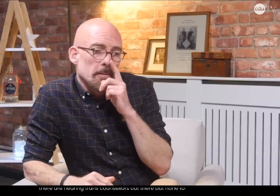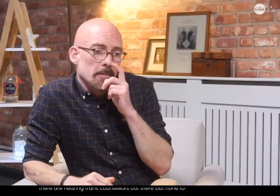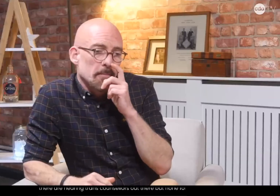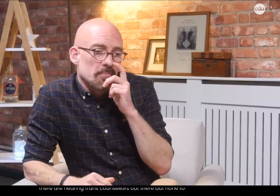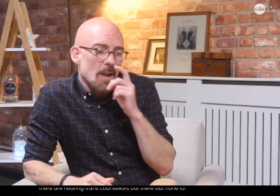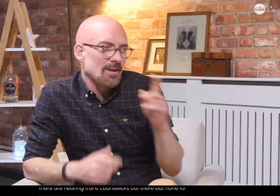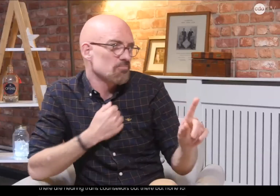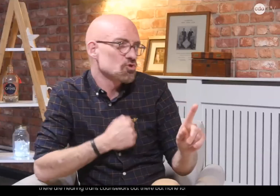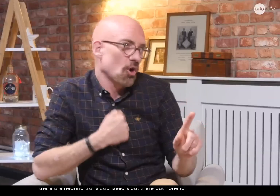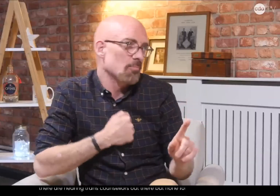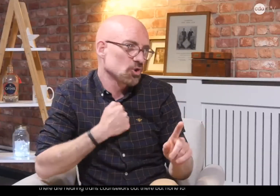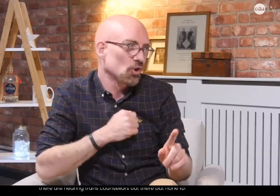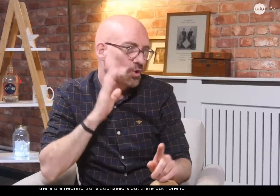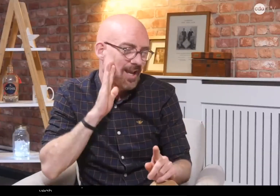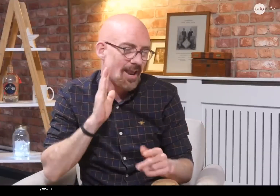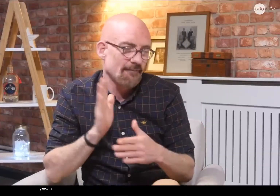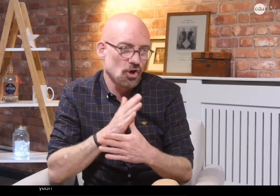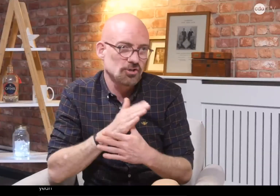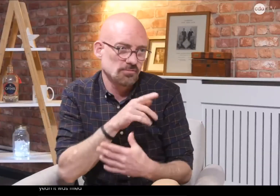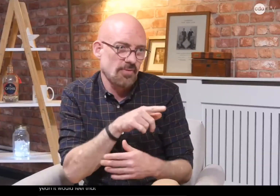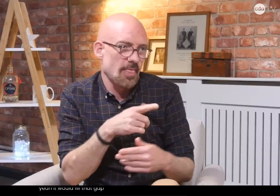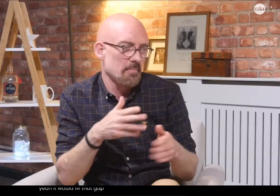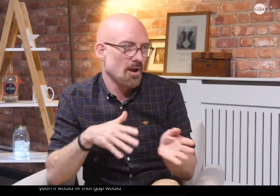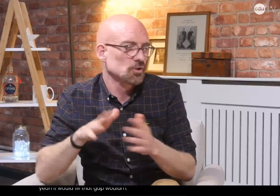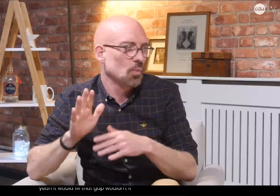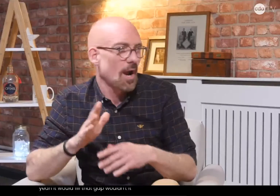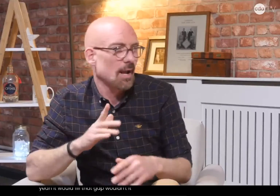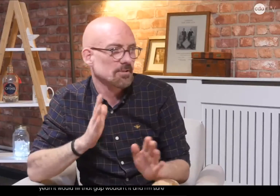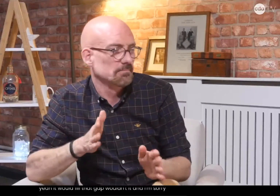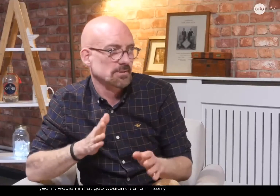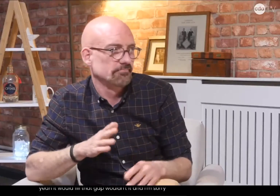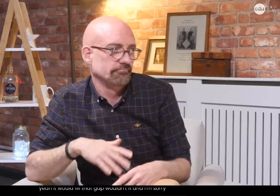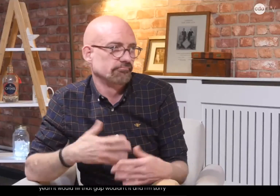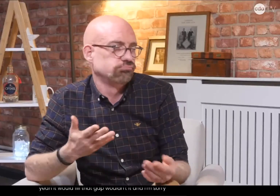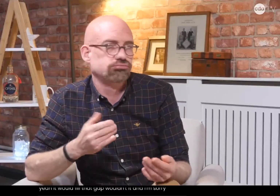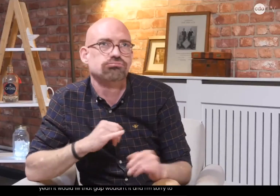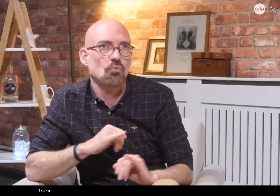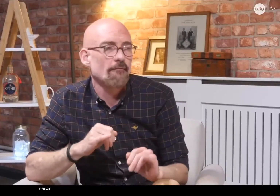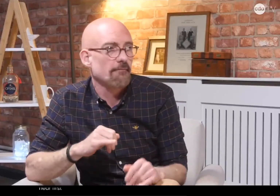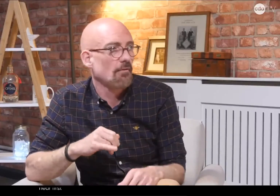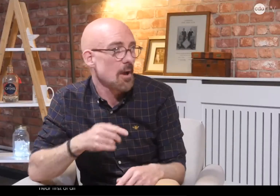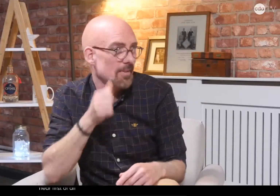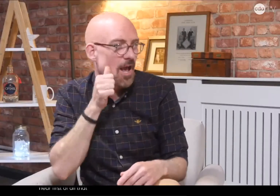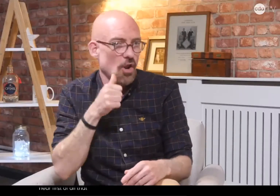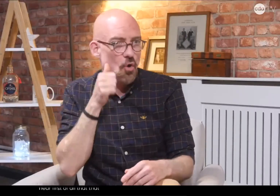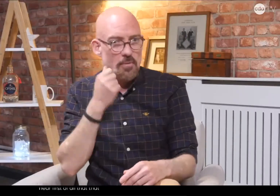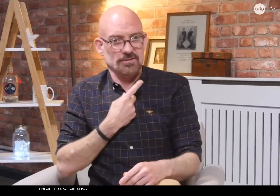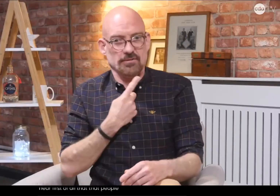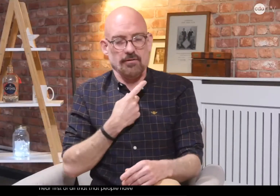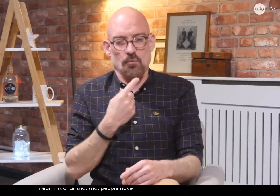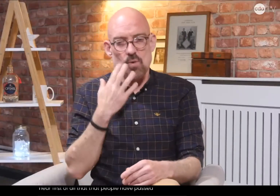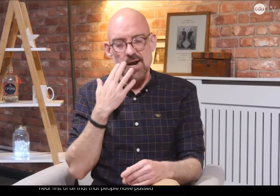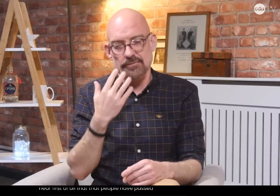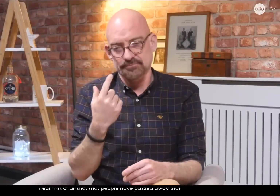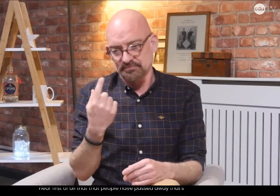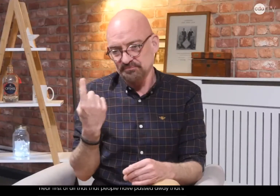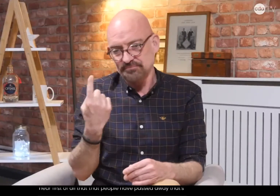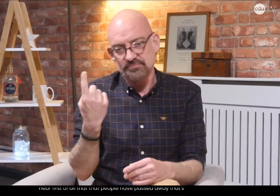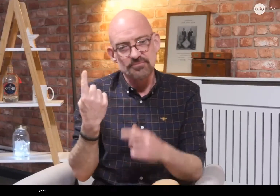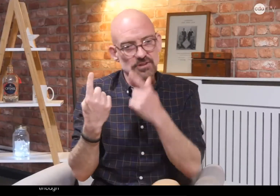Yeah, it would fill that gap, wouldn't it? And I'm sorry to hear, first of all, that people have passed away. That's an awful experience.